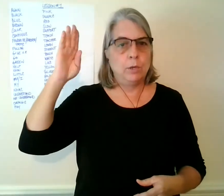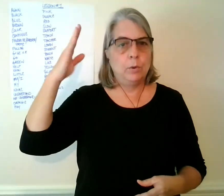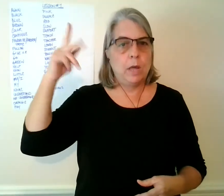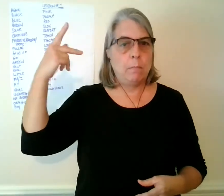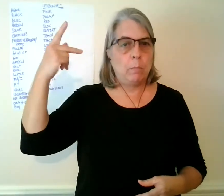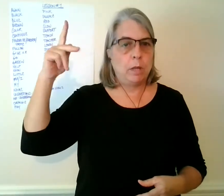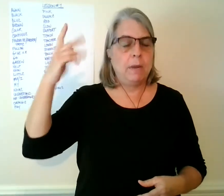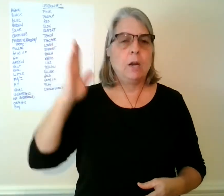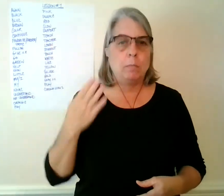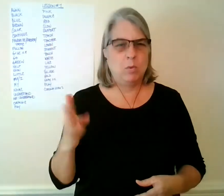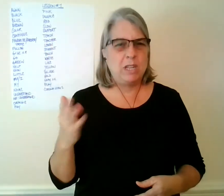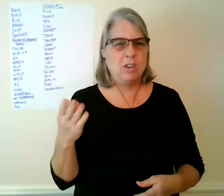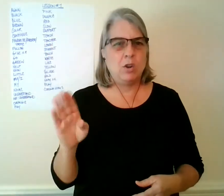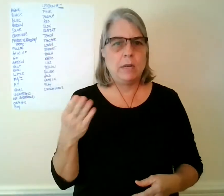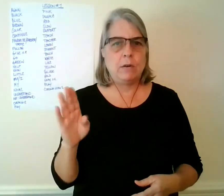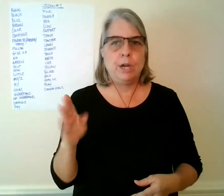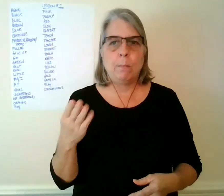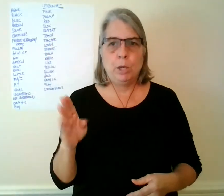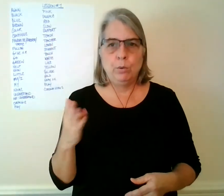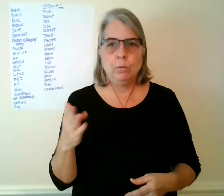blue and purple up here, but we tend to do it down here, blue.